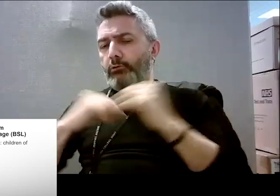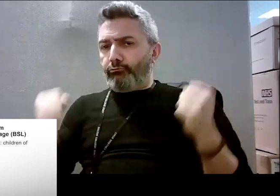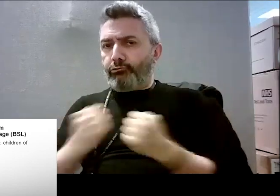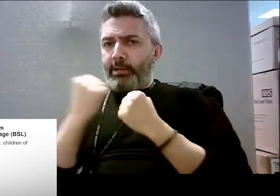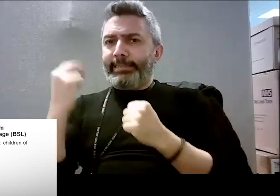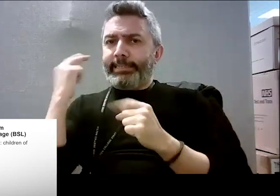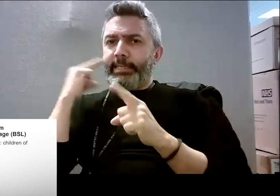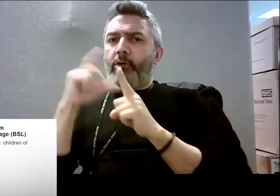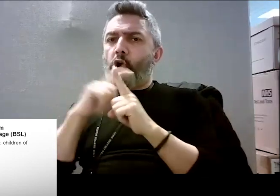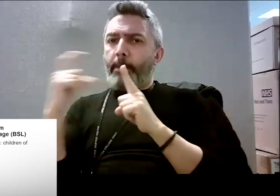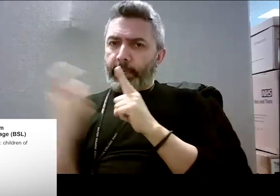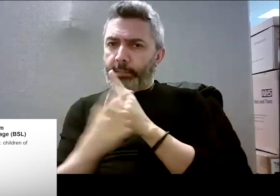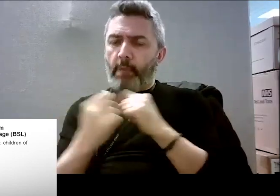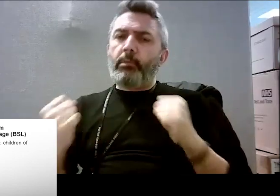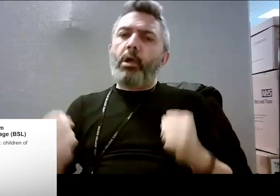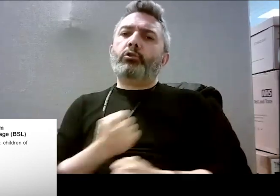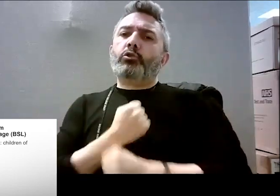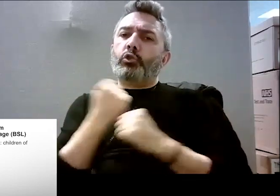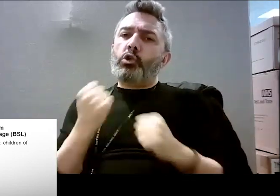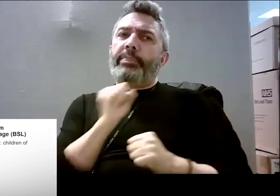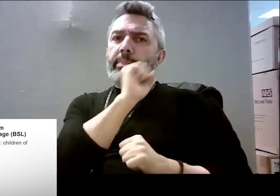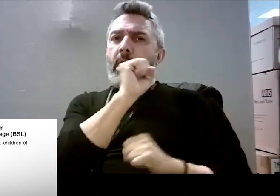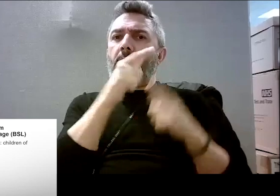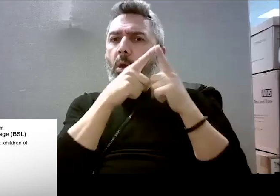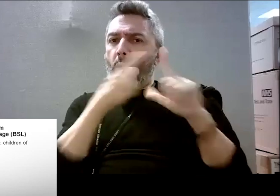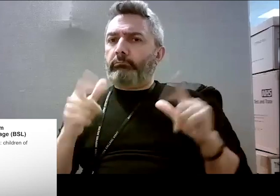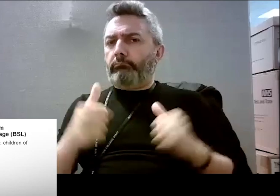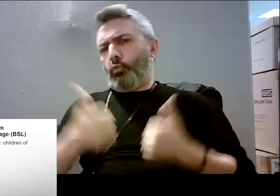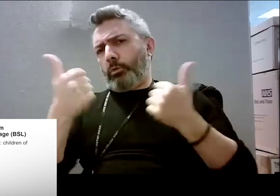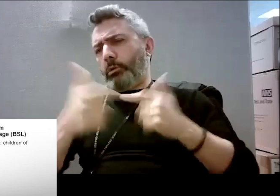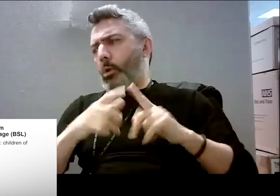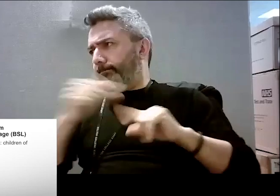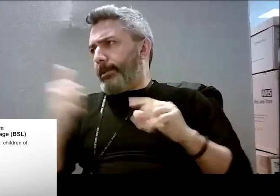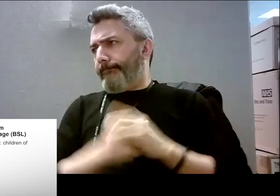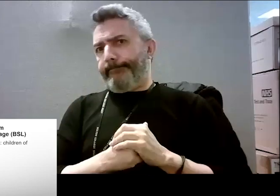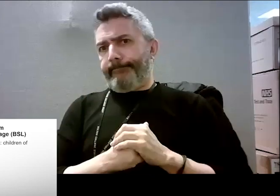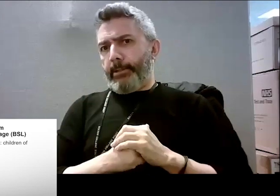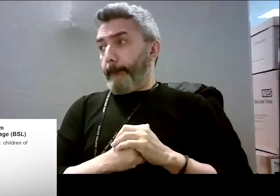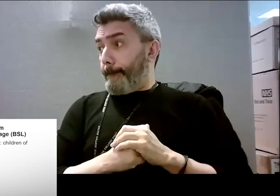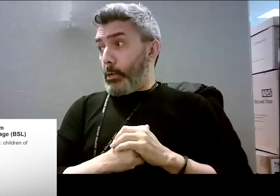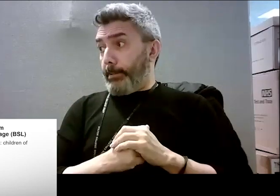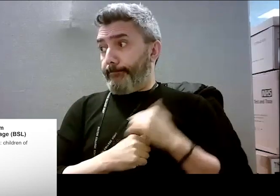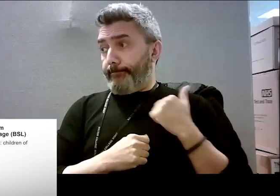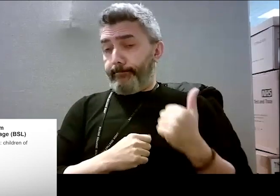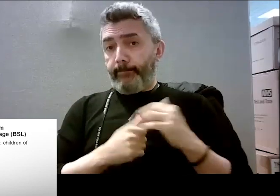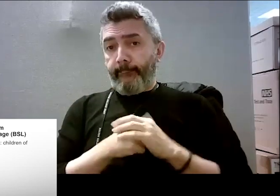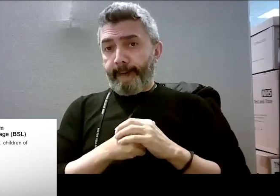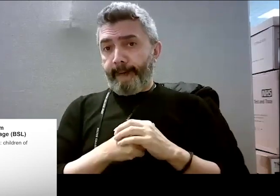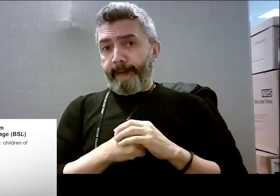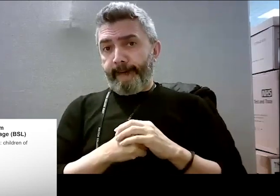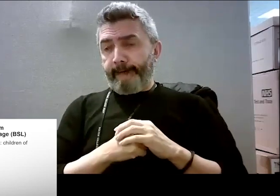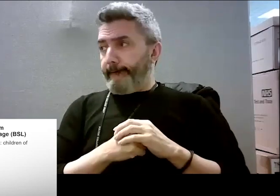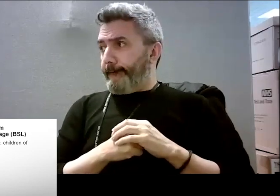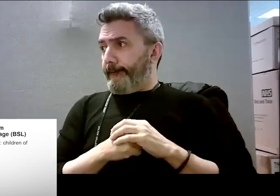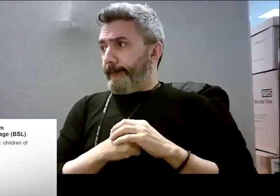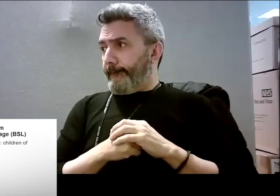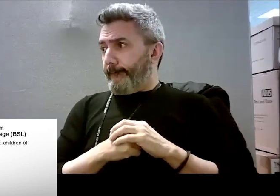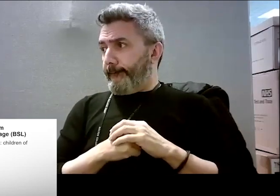small d. The capital deaf would be for people who use BSL as their first language, strongly identify with the deaf